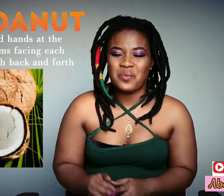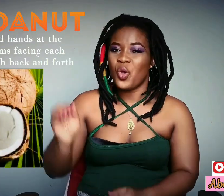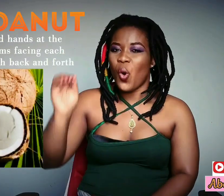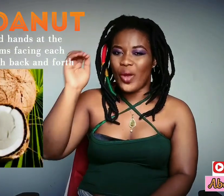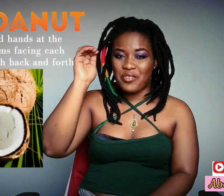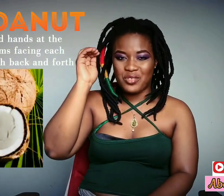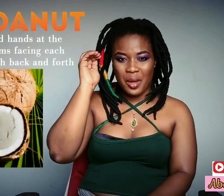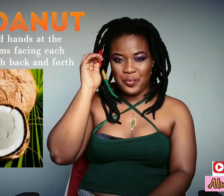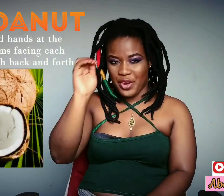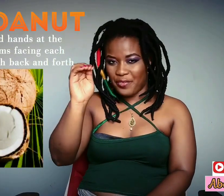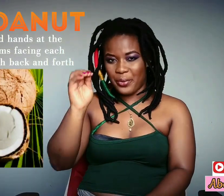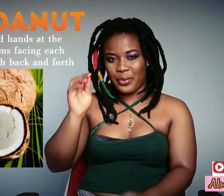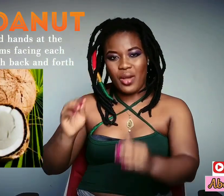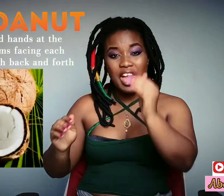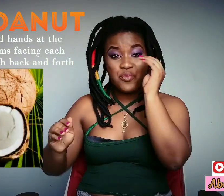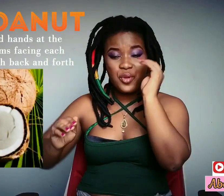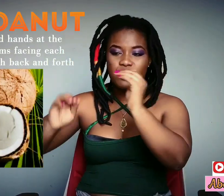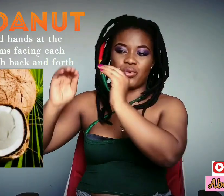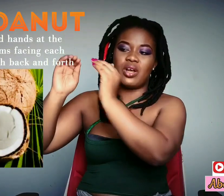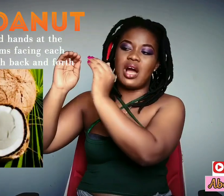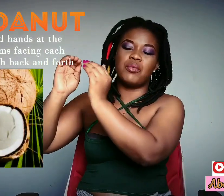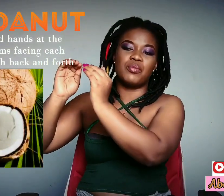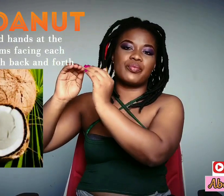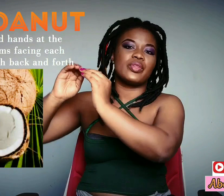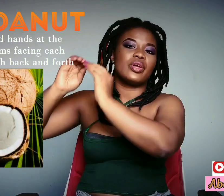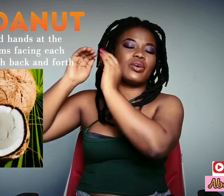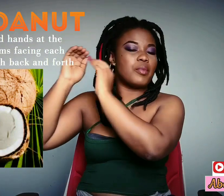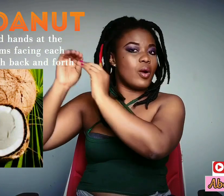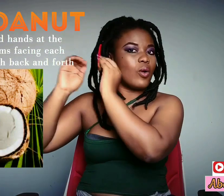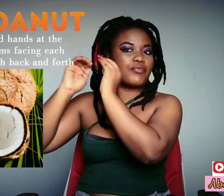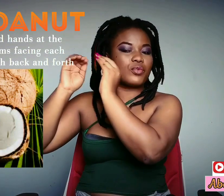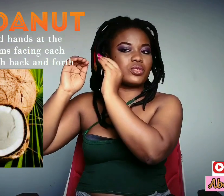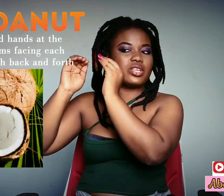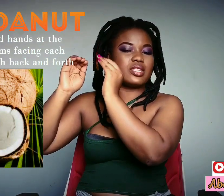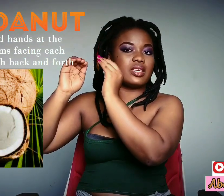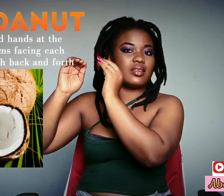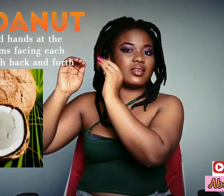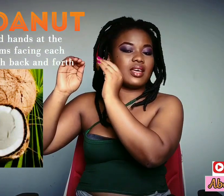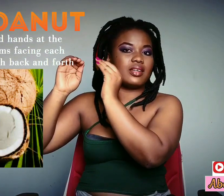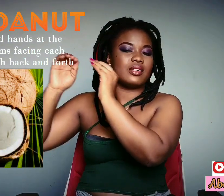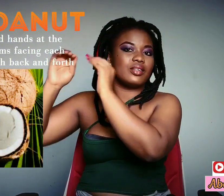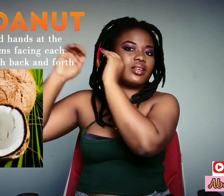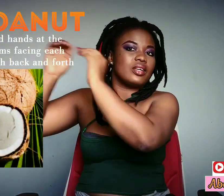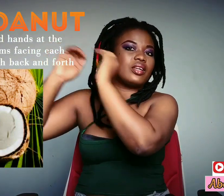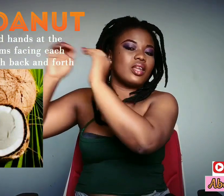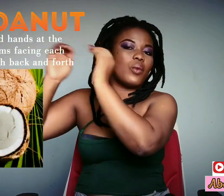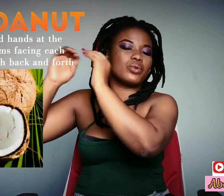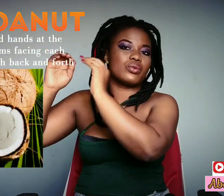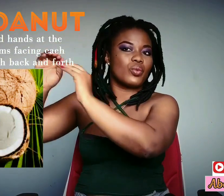coconut okay put up ni fano what can we no album not about afternoon change yeah no